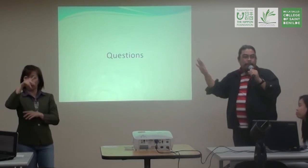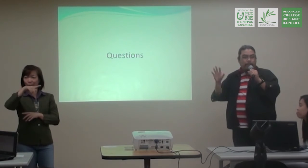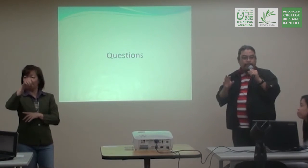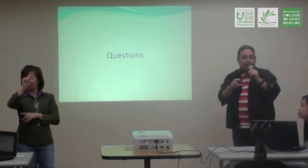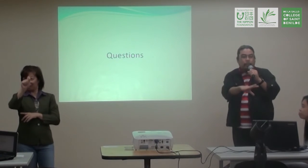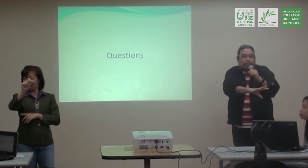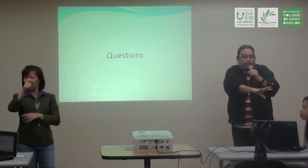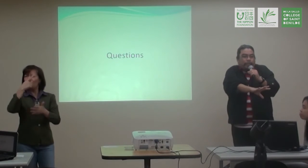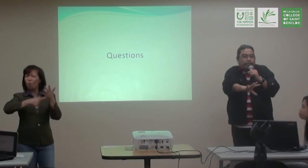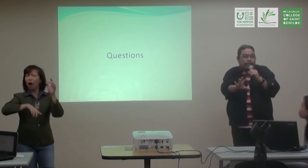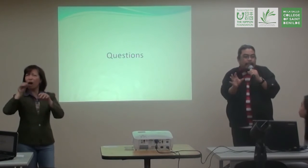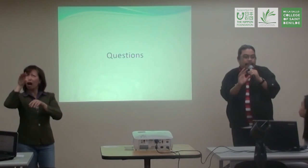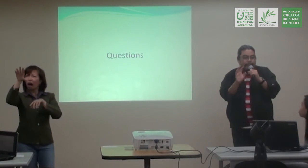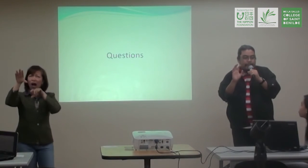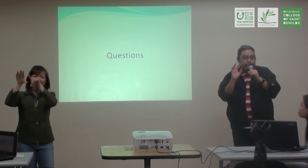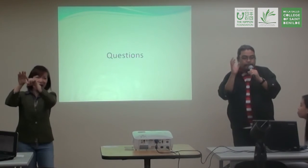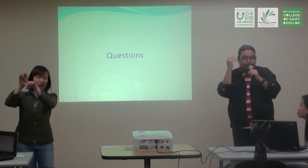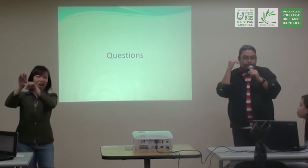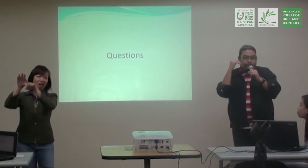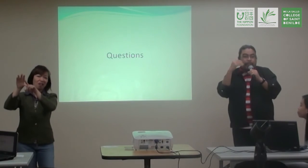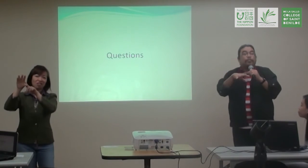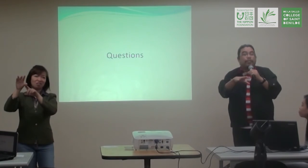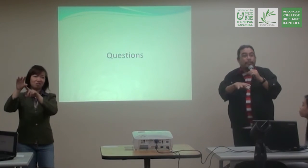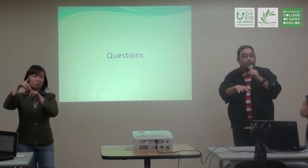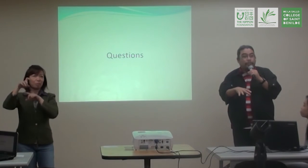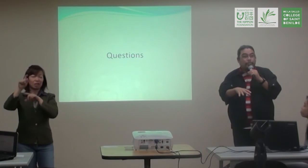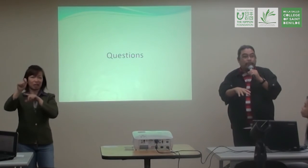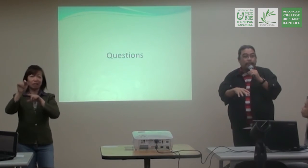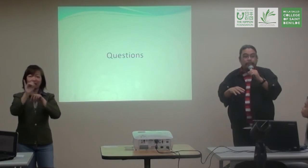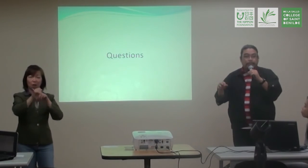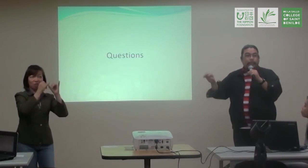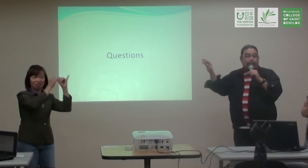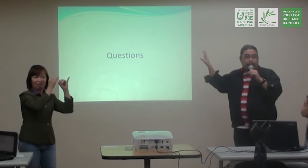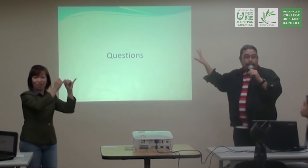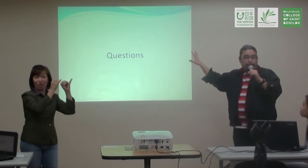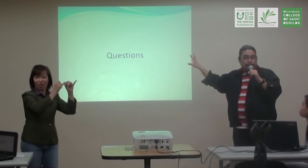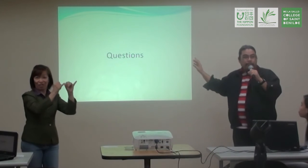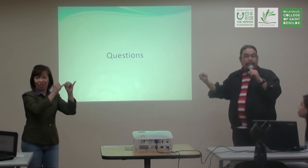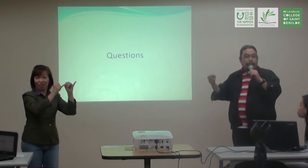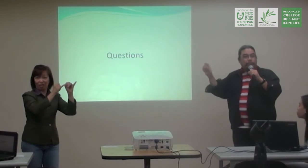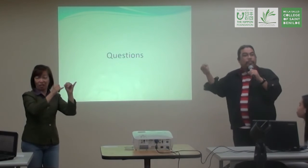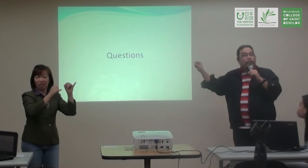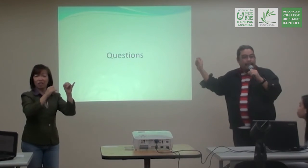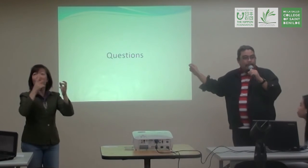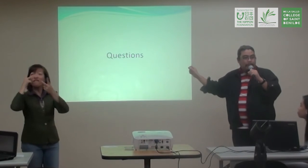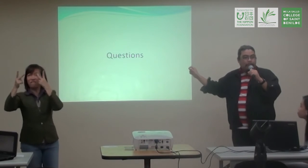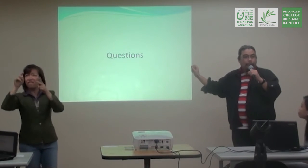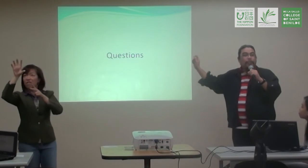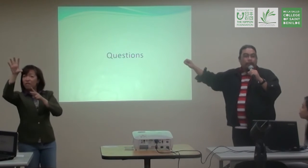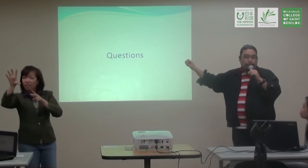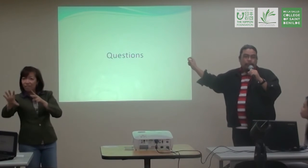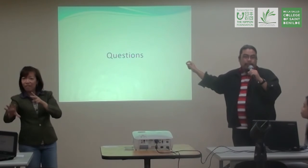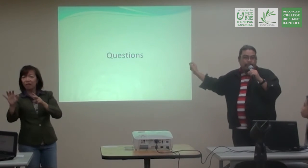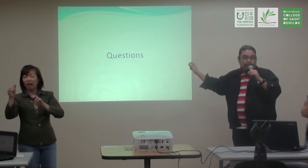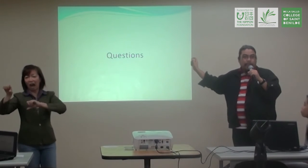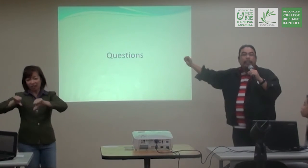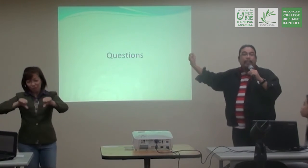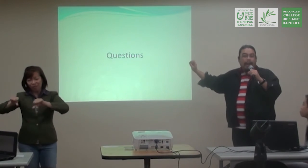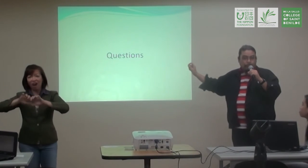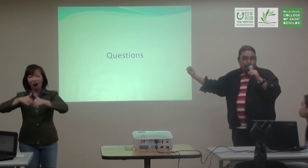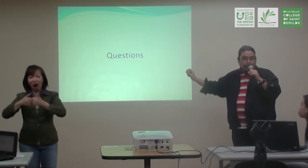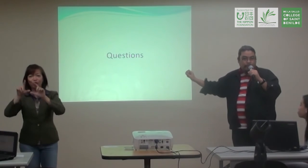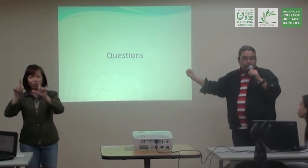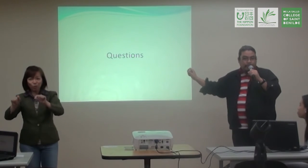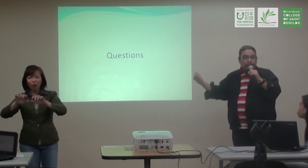in the PowerPoint? Basically, what's written in the instructions part, it's visually done with some animation, how to conduct